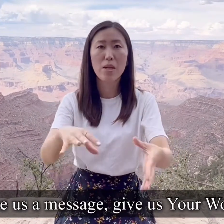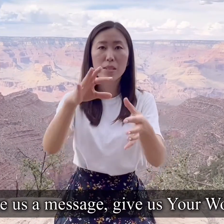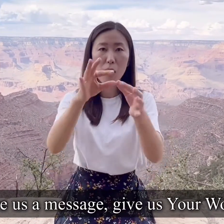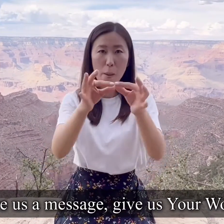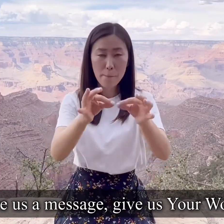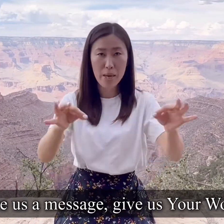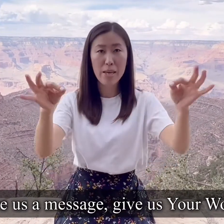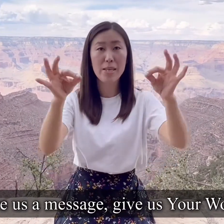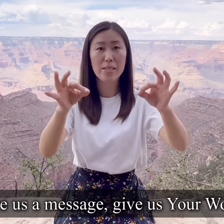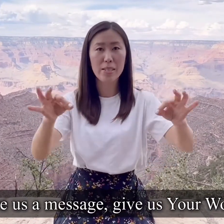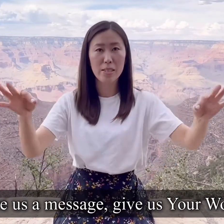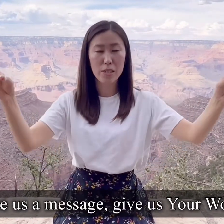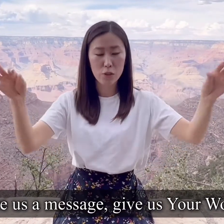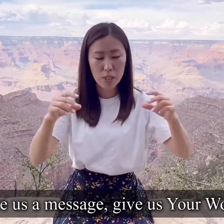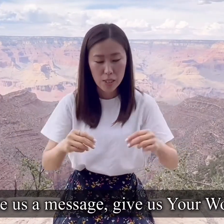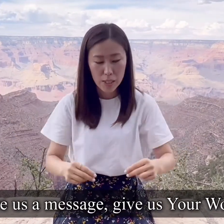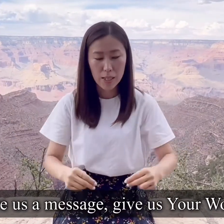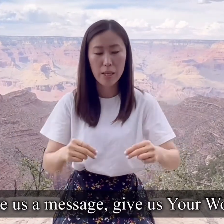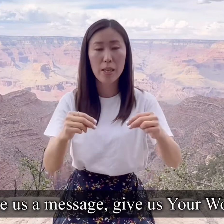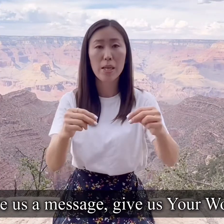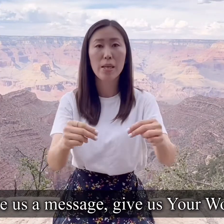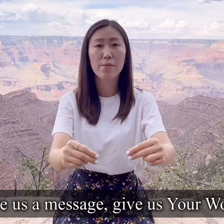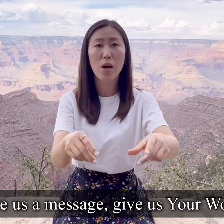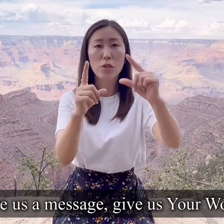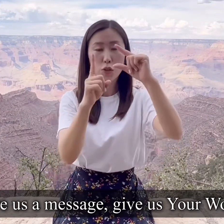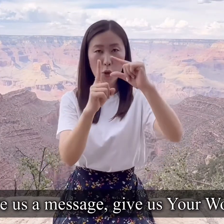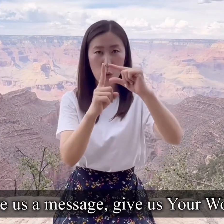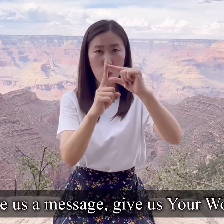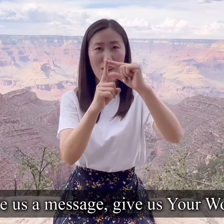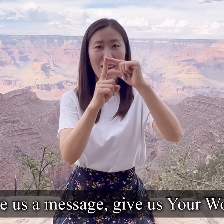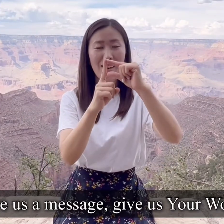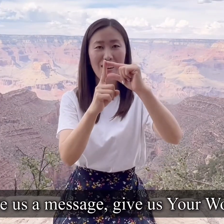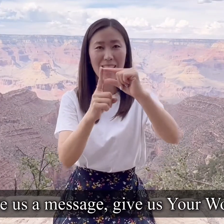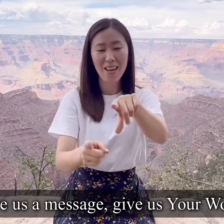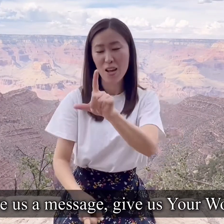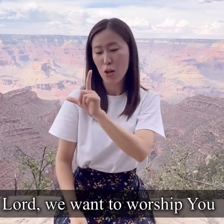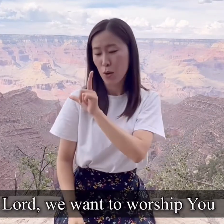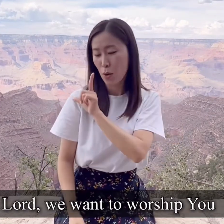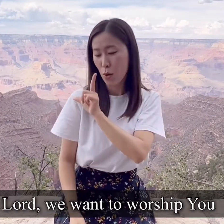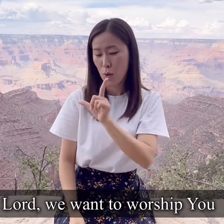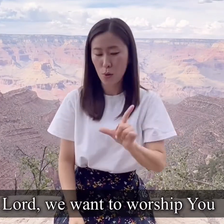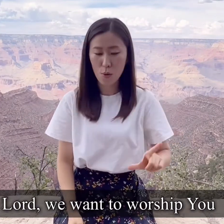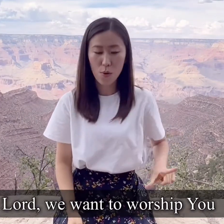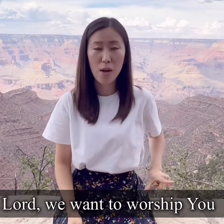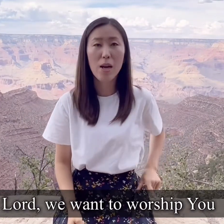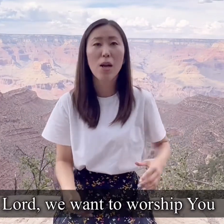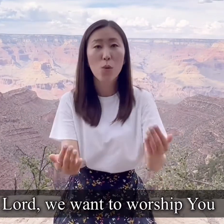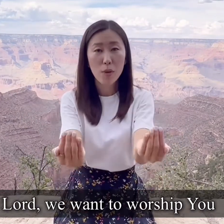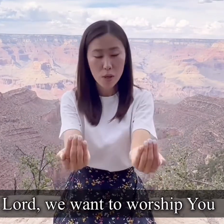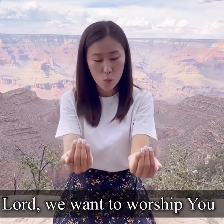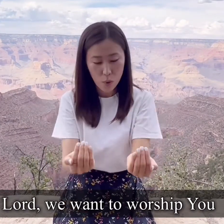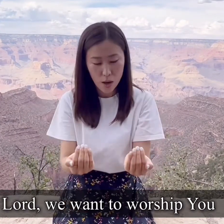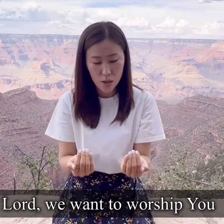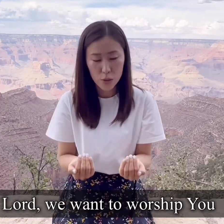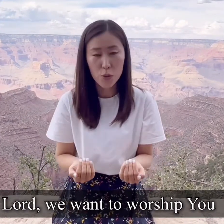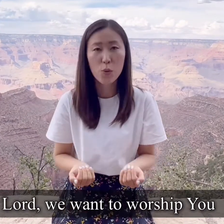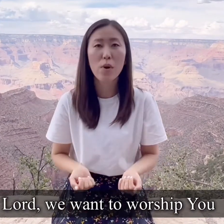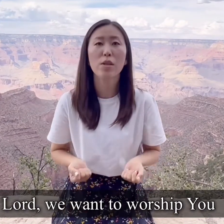a message, give us your word. Lord, we want to